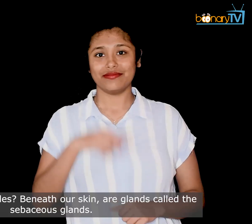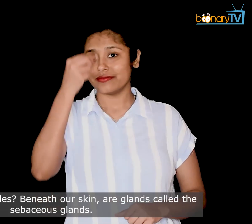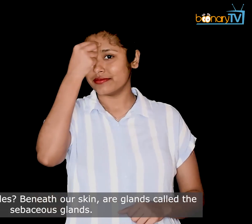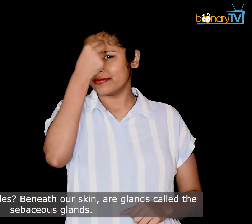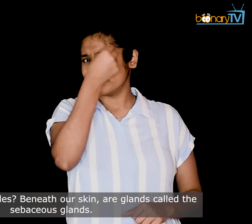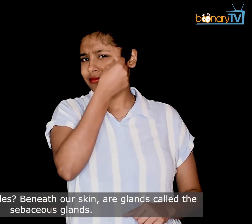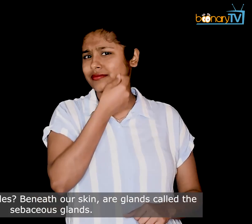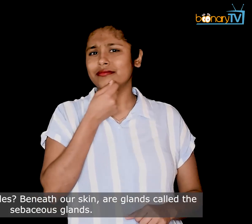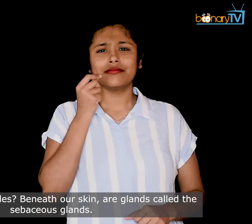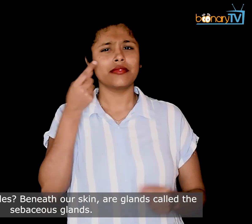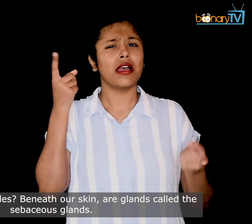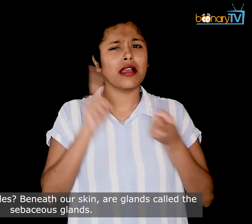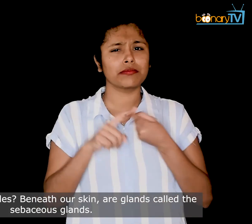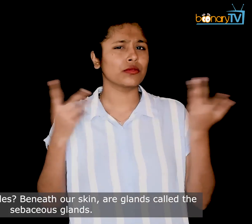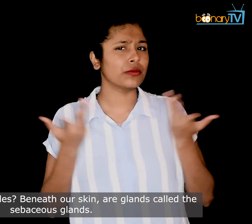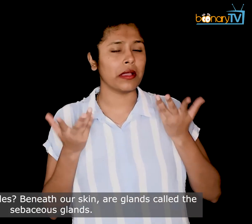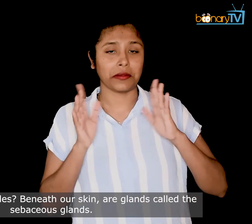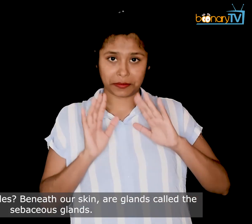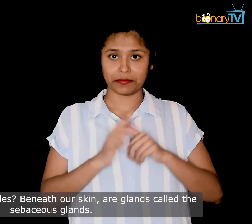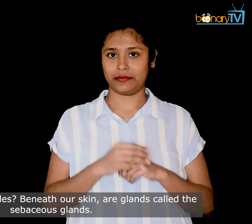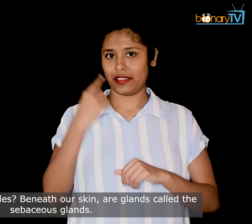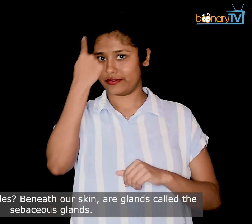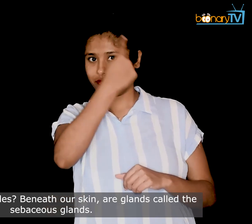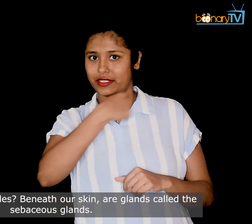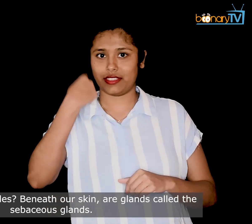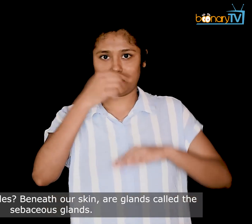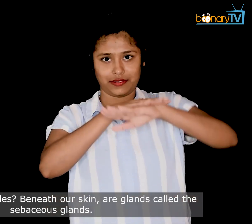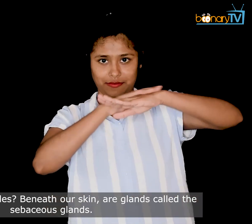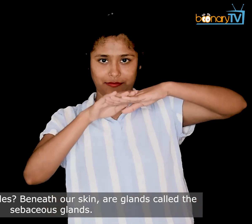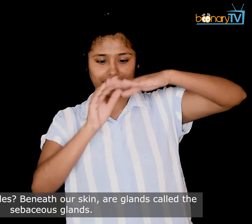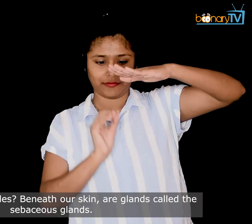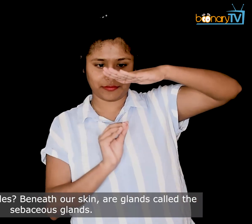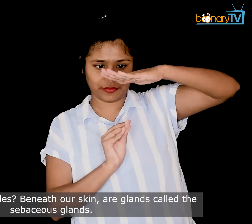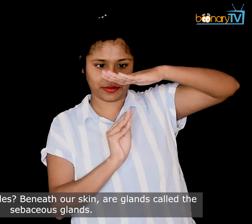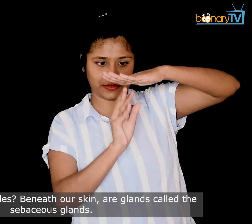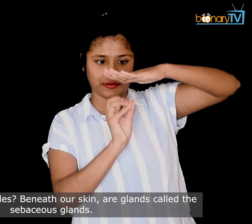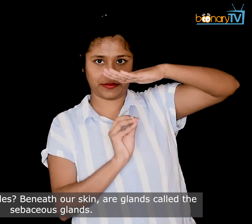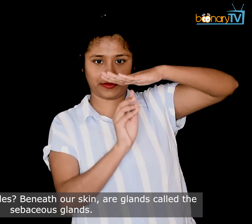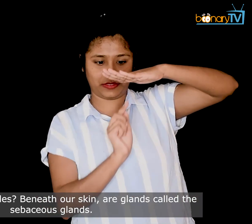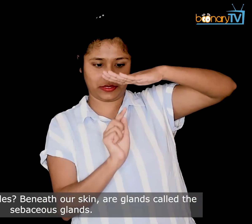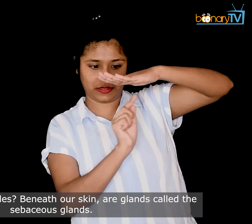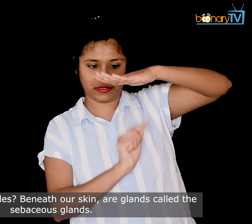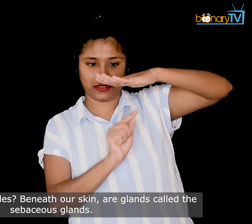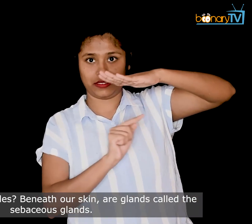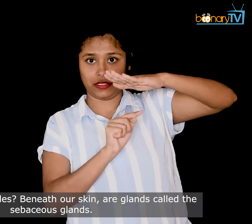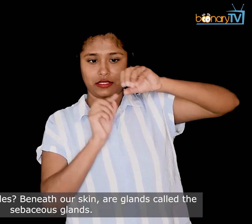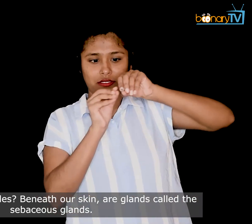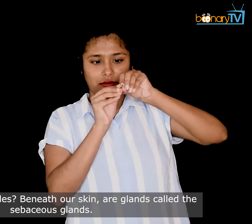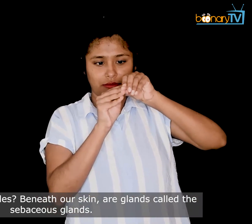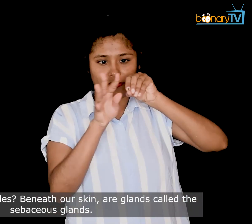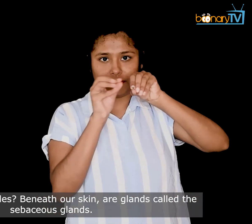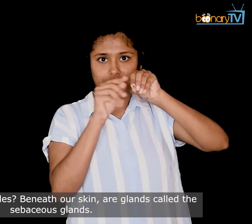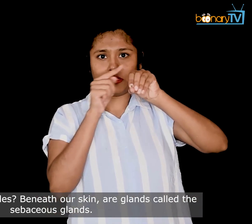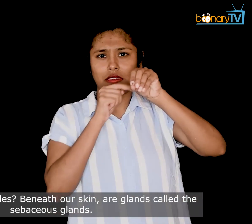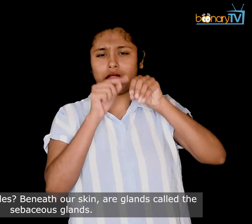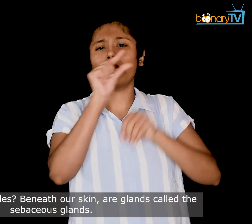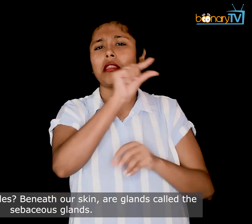Why do we get pimples? Beneath our skin are glands called